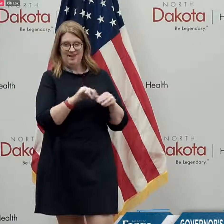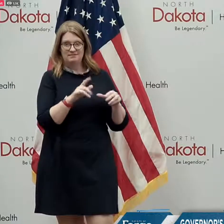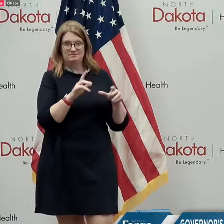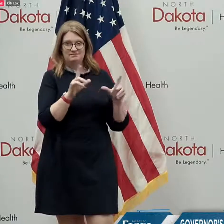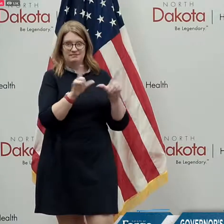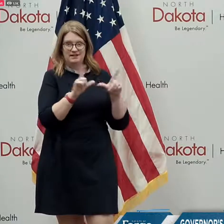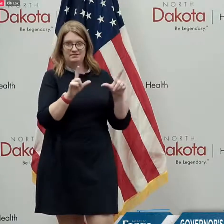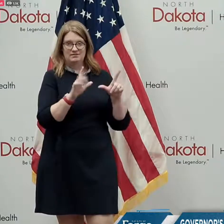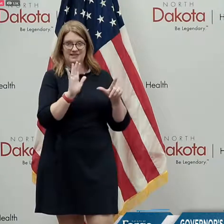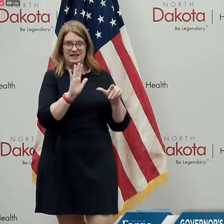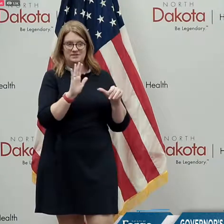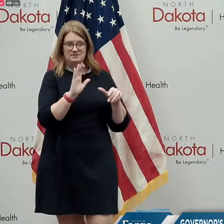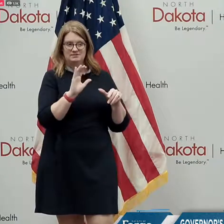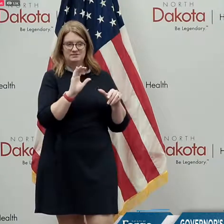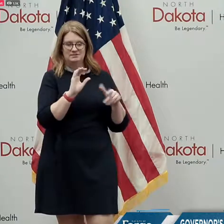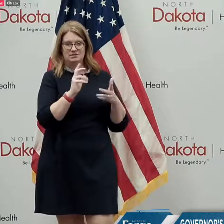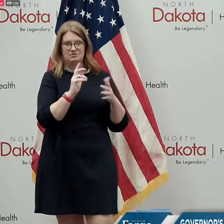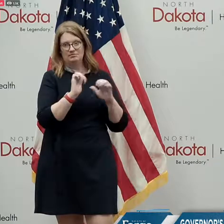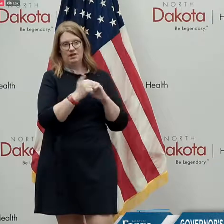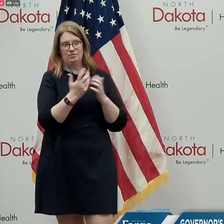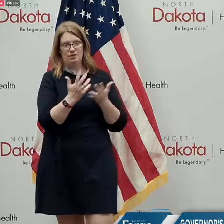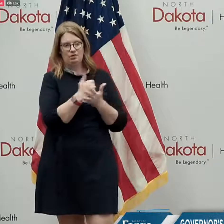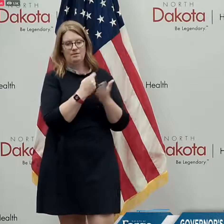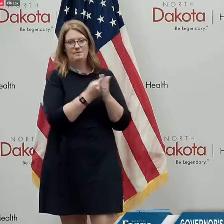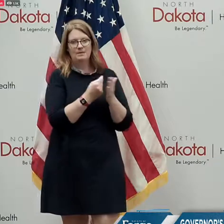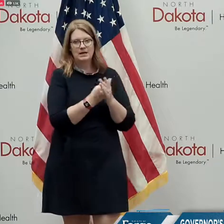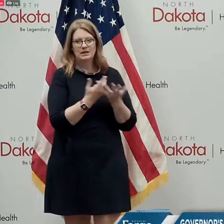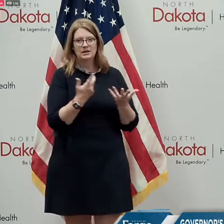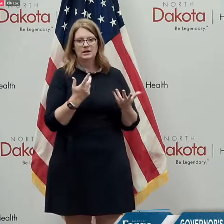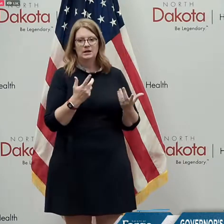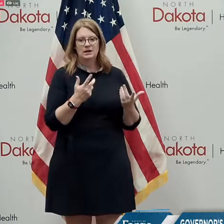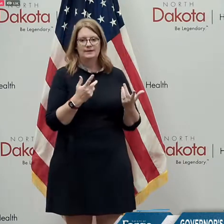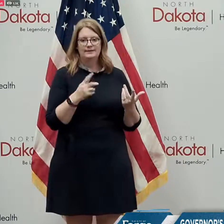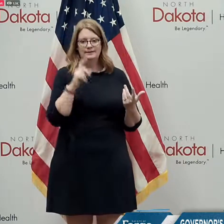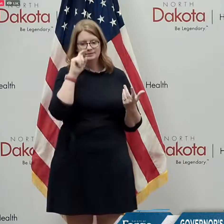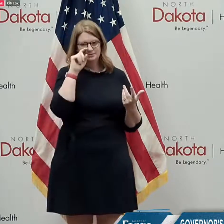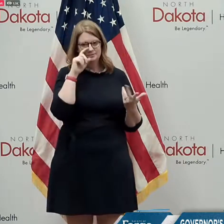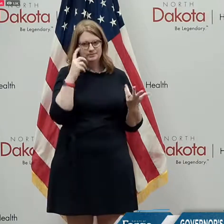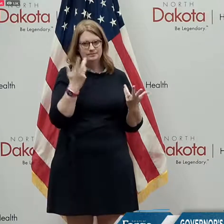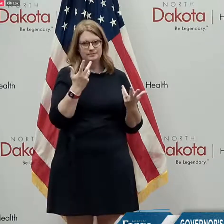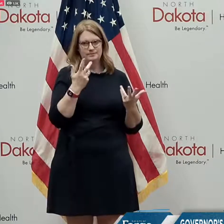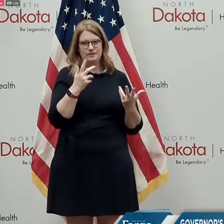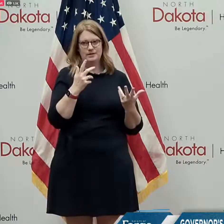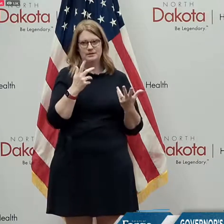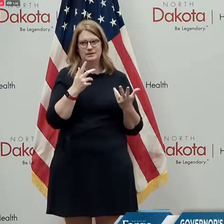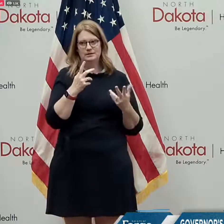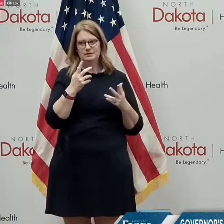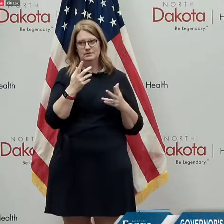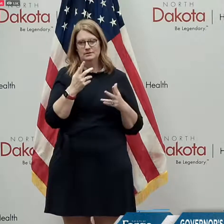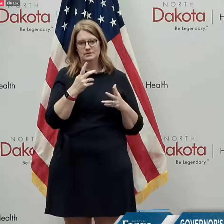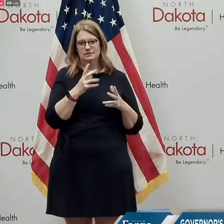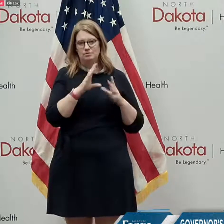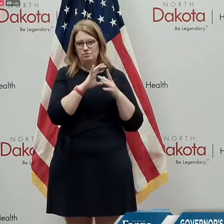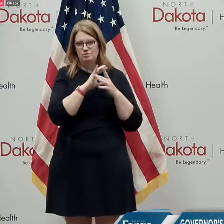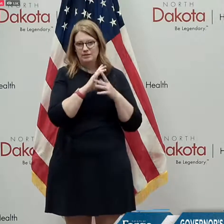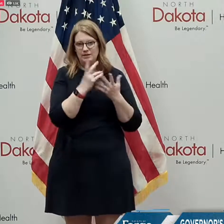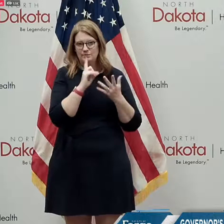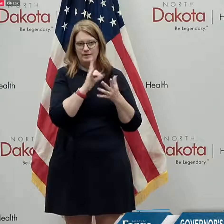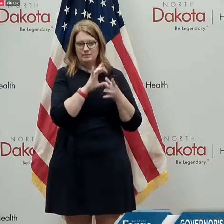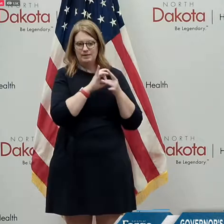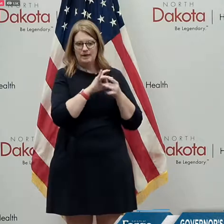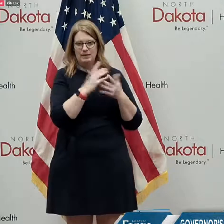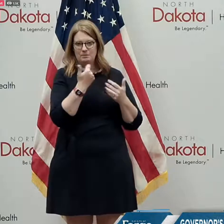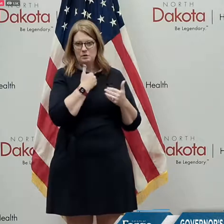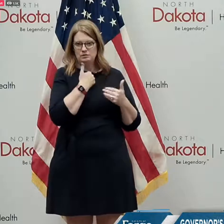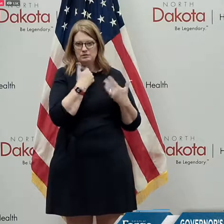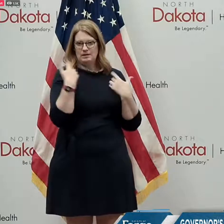their personal livelihood, being involved in inadvertently or inappropriately relating personal health